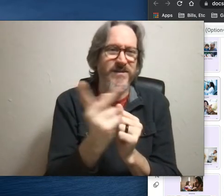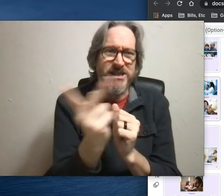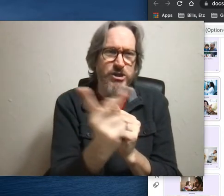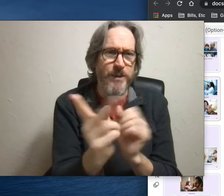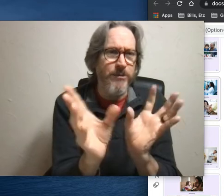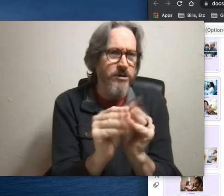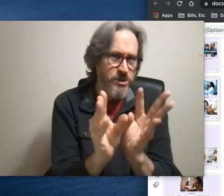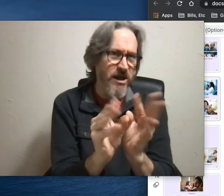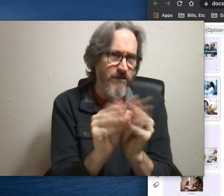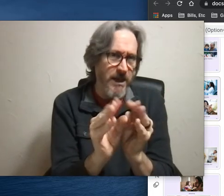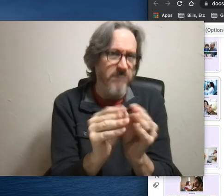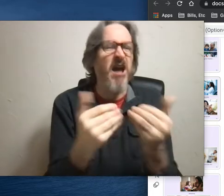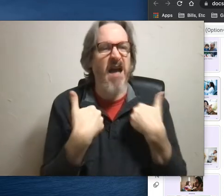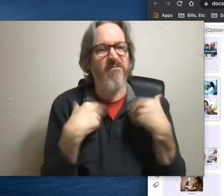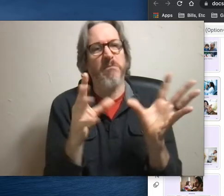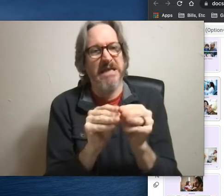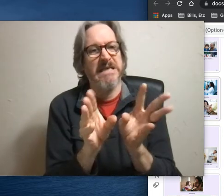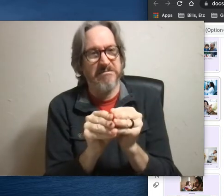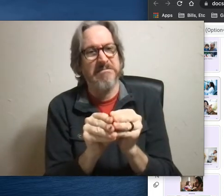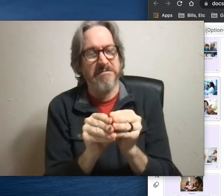Even if it's like two people, you still have a meeting.